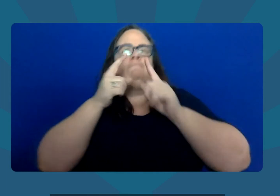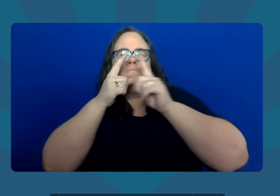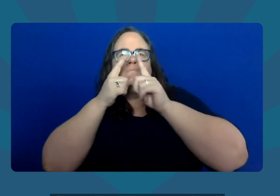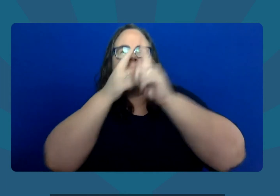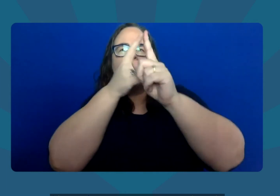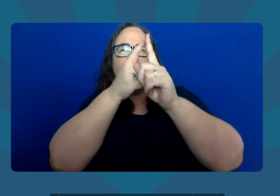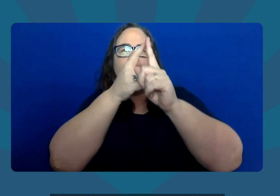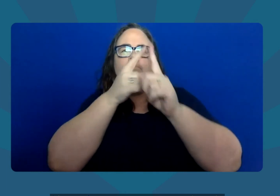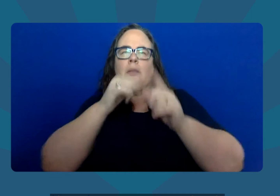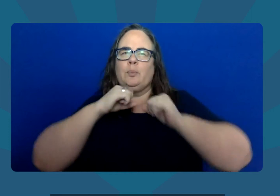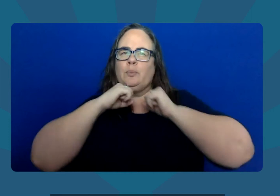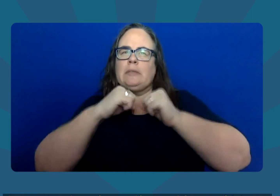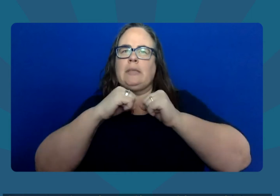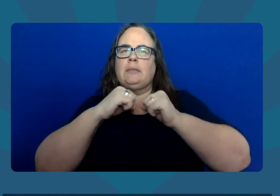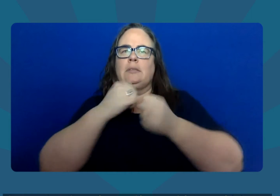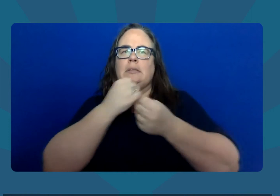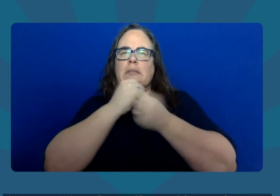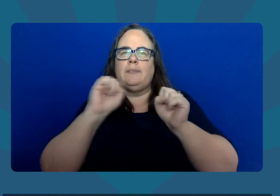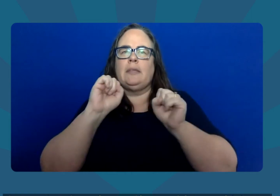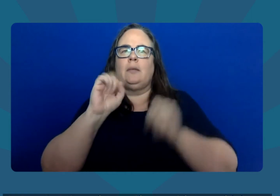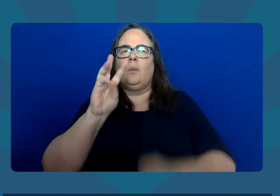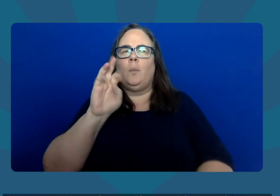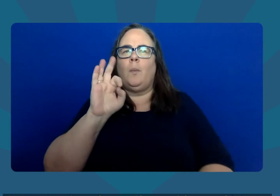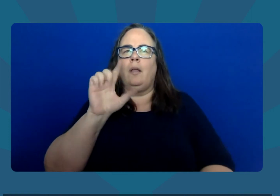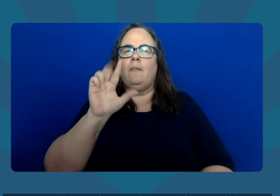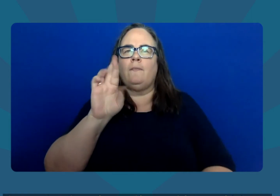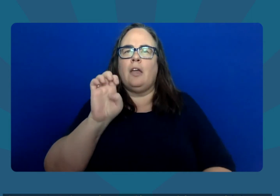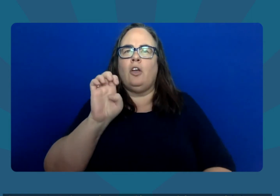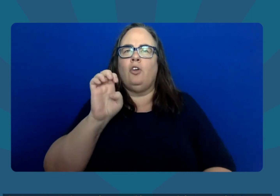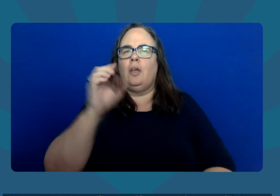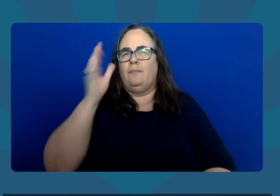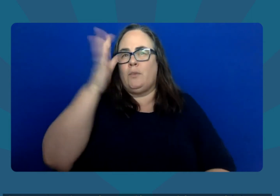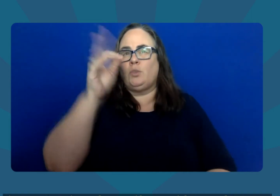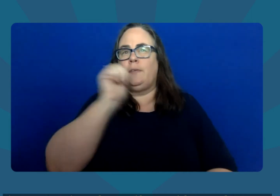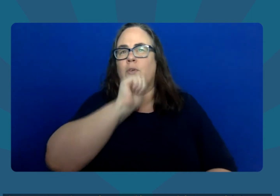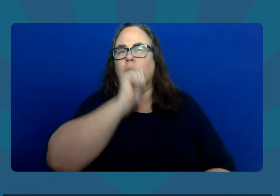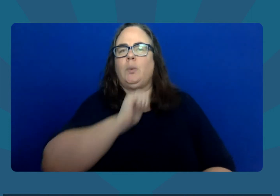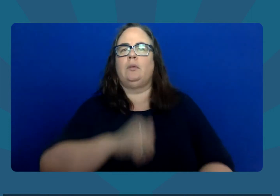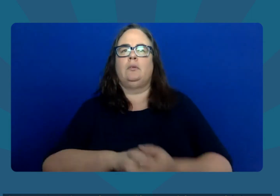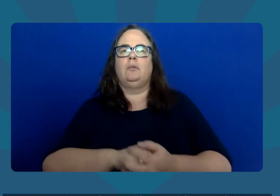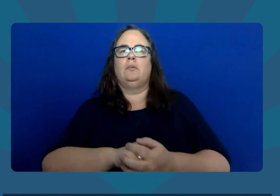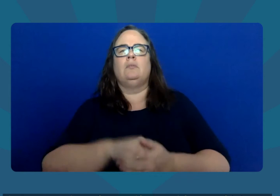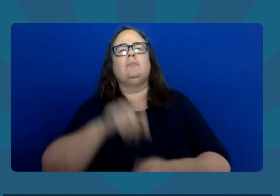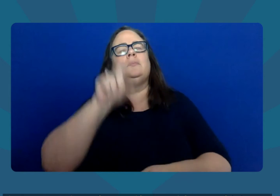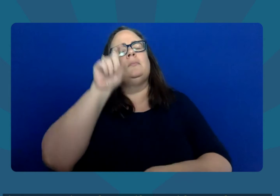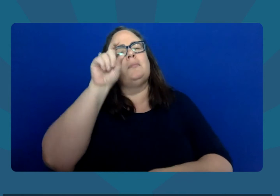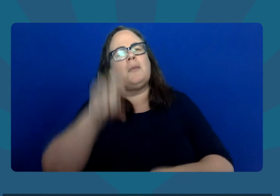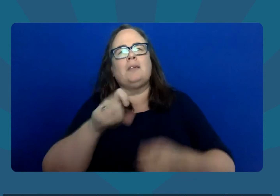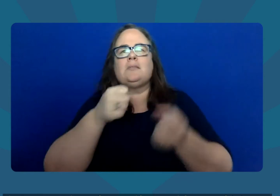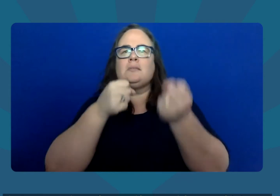I can move us toward goals that protect the safety, welfare, and future of